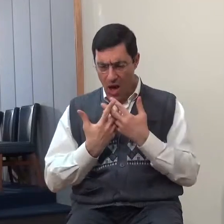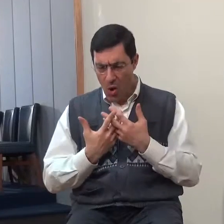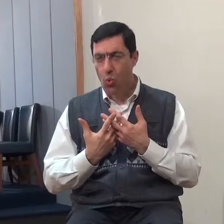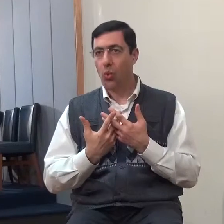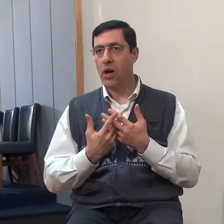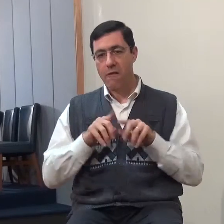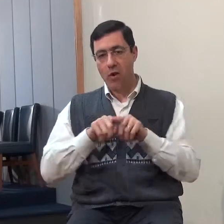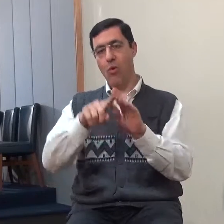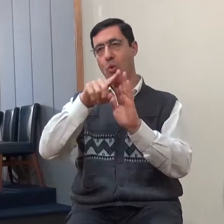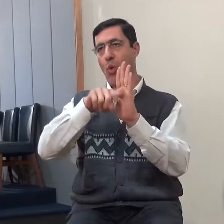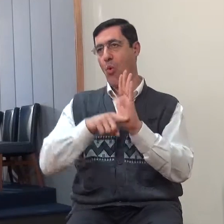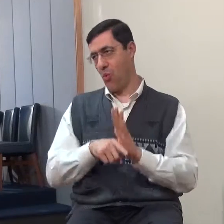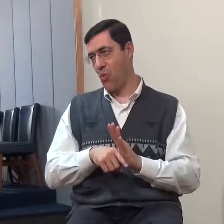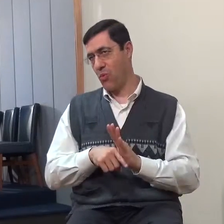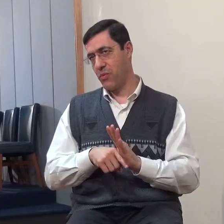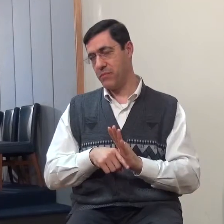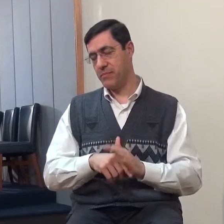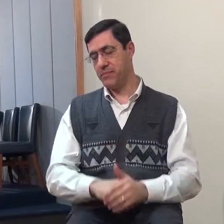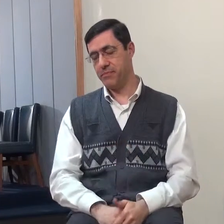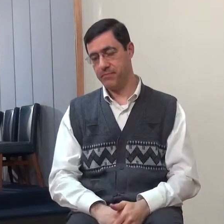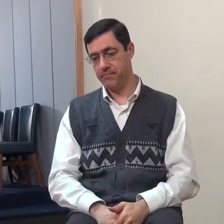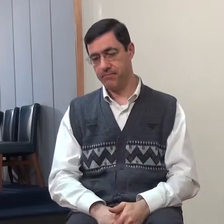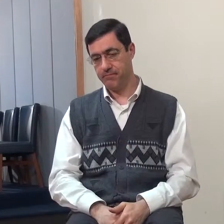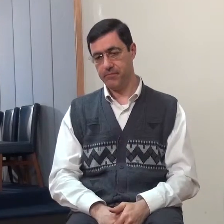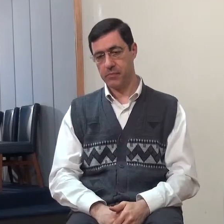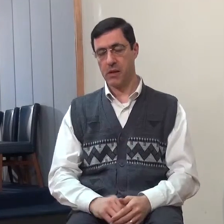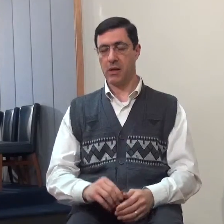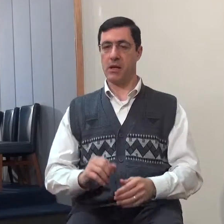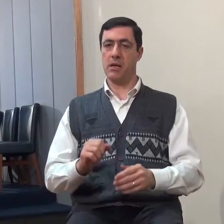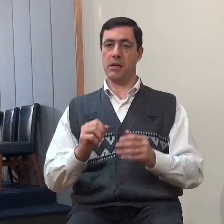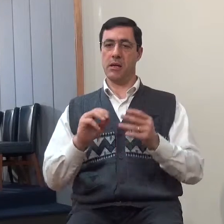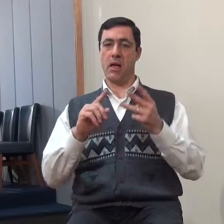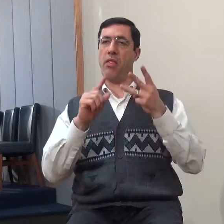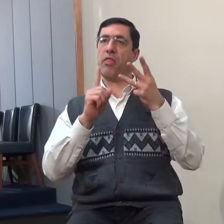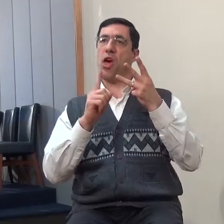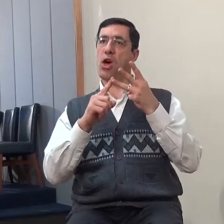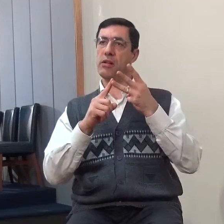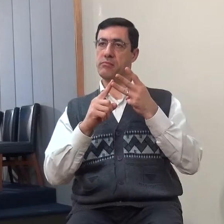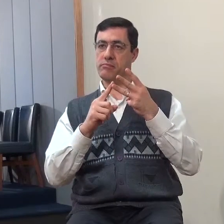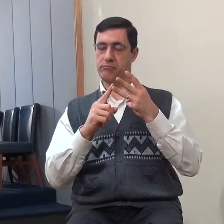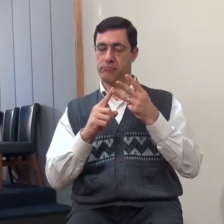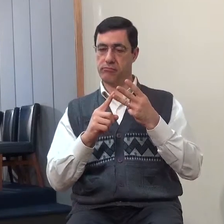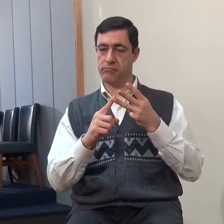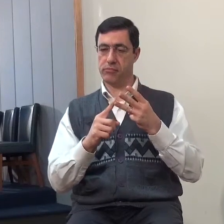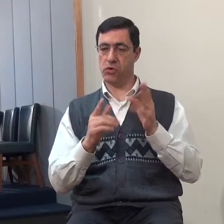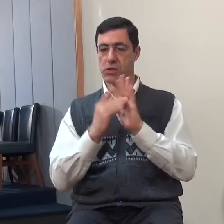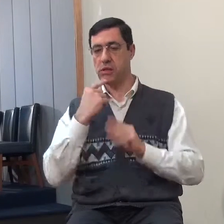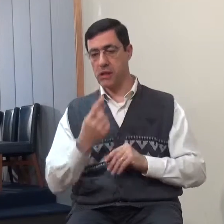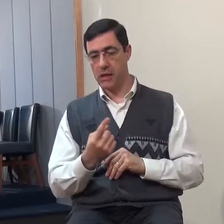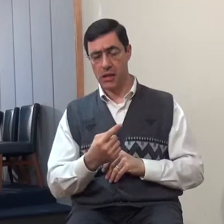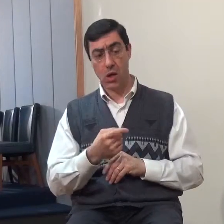Now we can come to a third heading. Verse 17. Think not that I am come to destroy the law or the